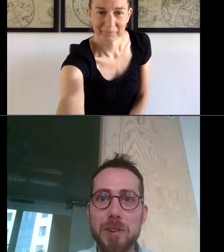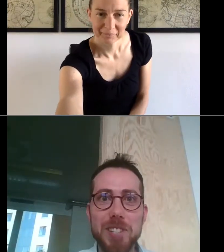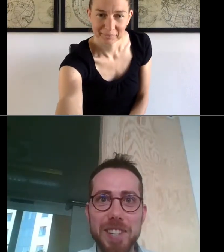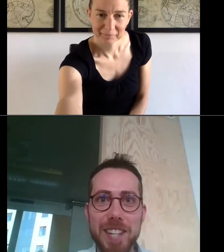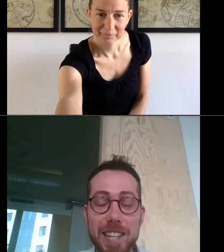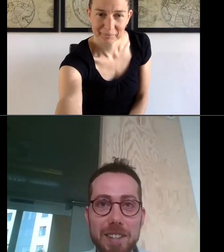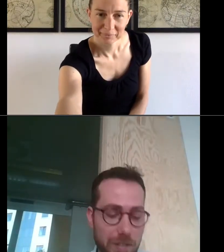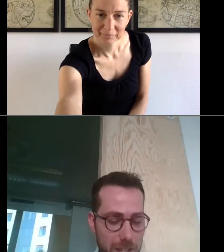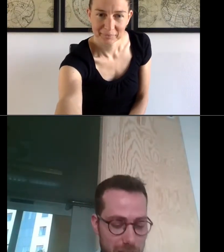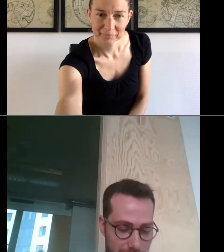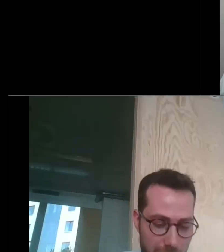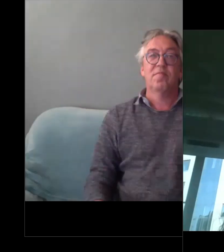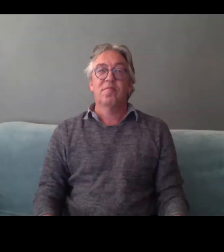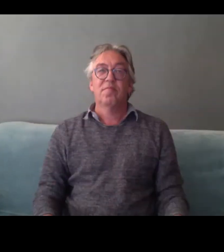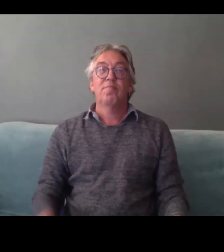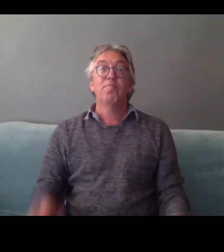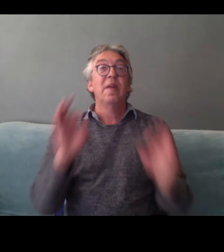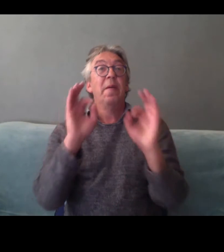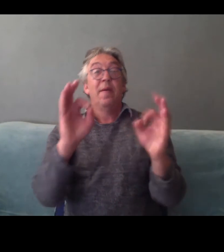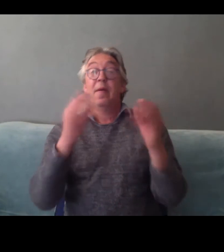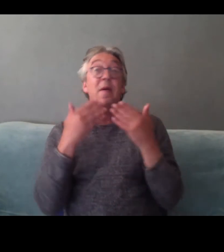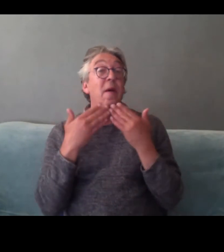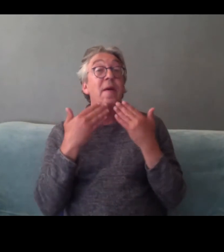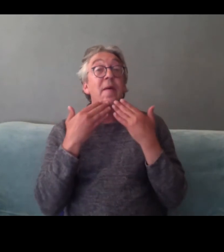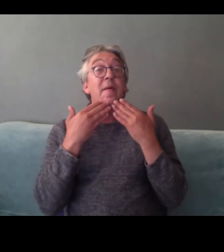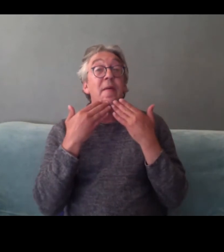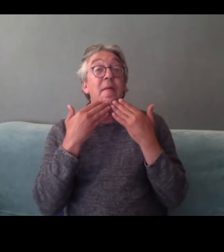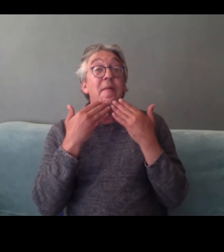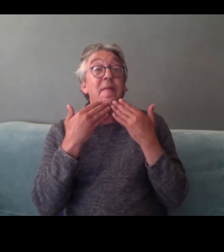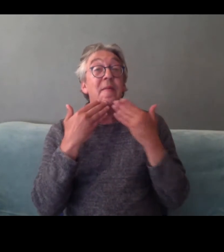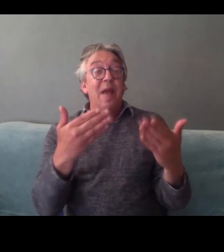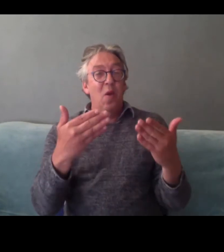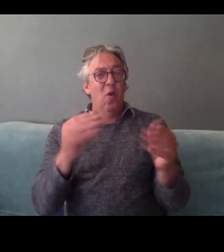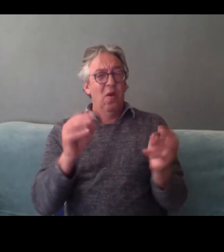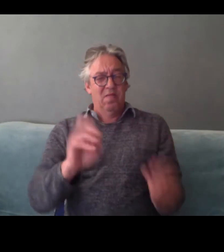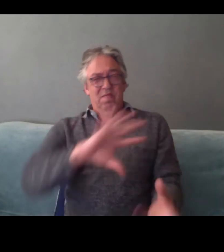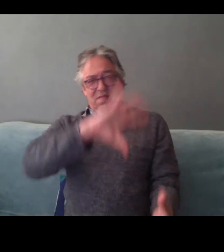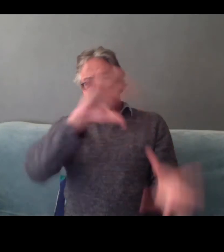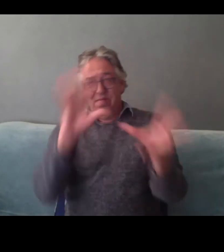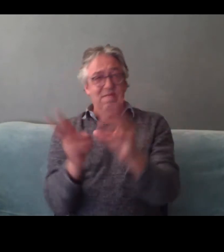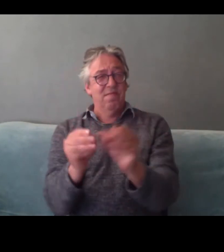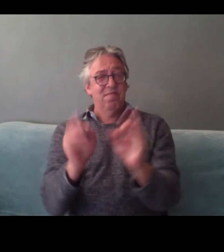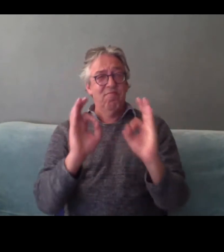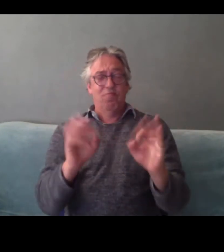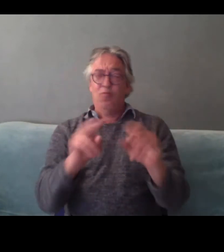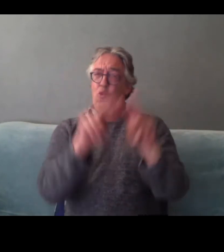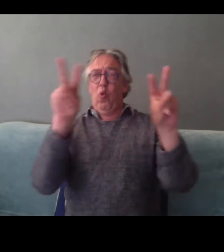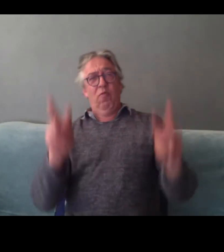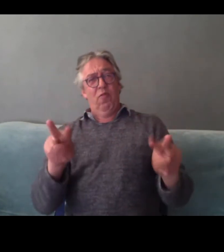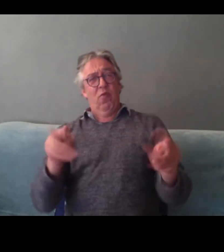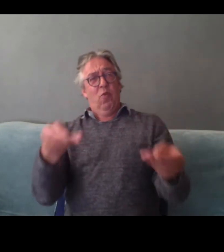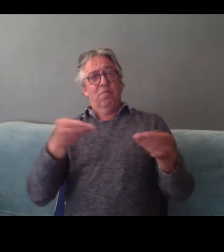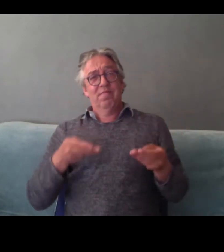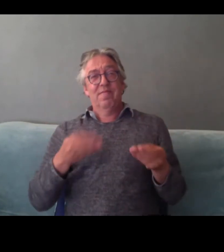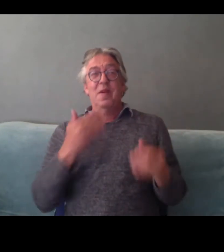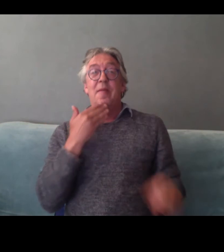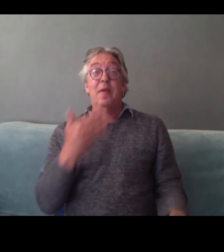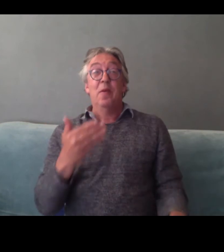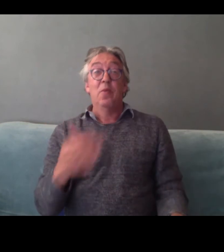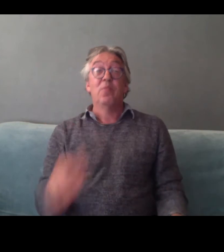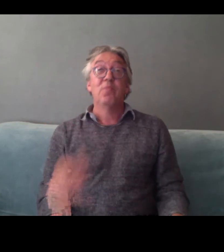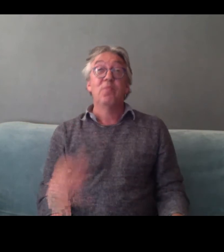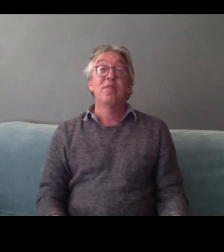Thank you very much, Catalina, for this very comprehensive overview. I would like to remind the